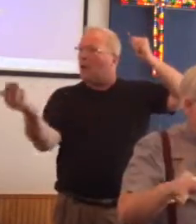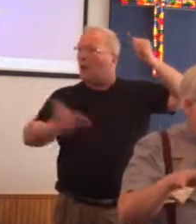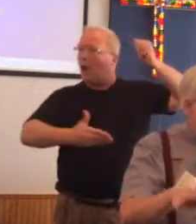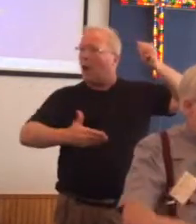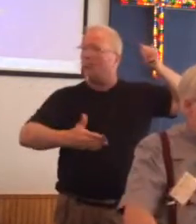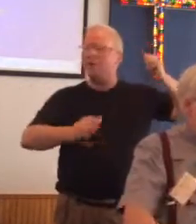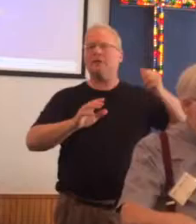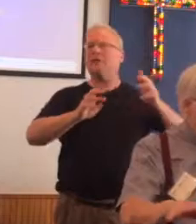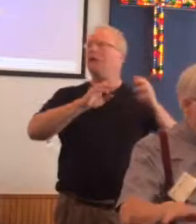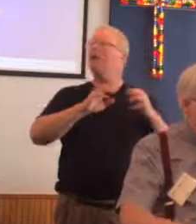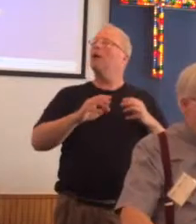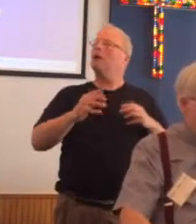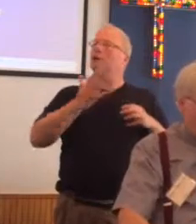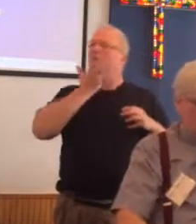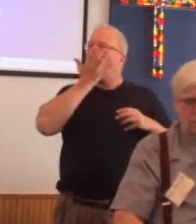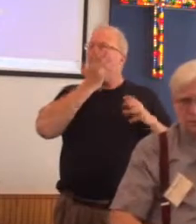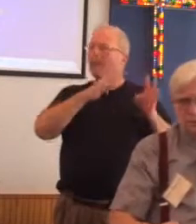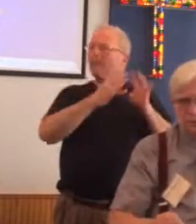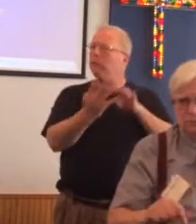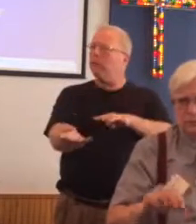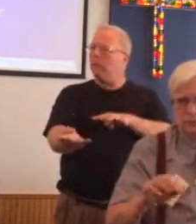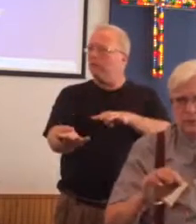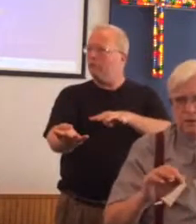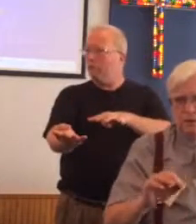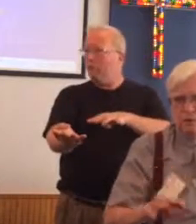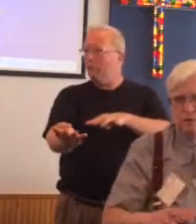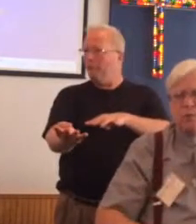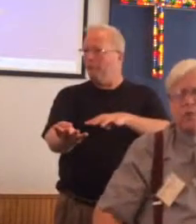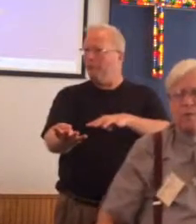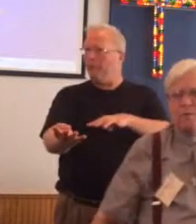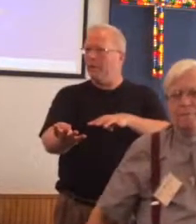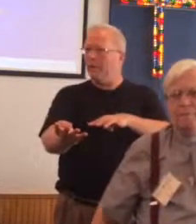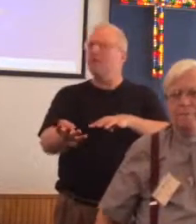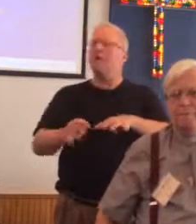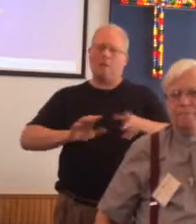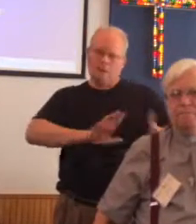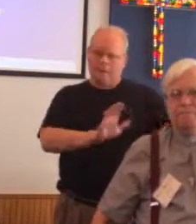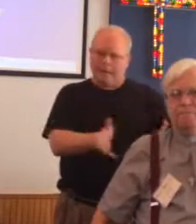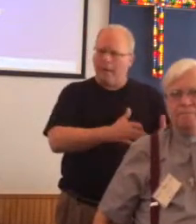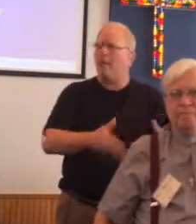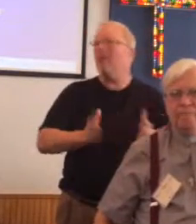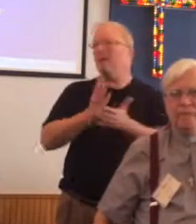and leave what fell on the ground for the poor.